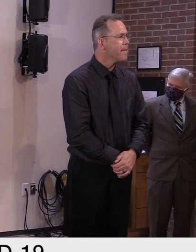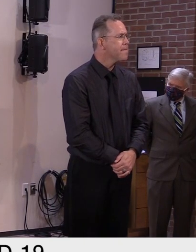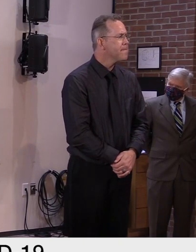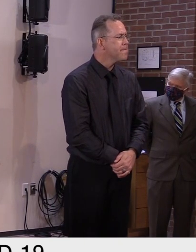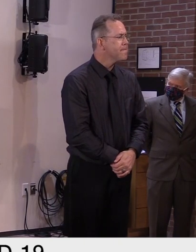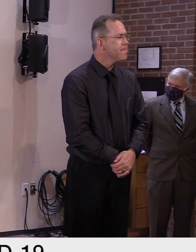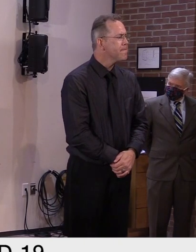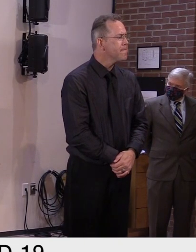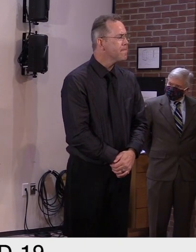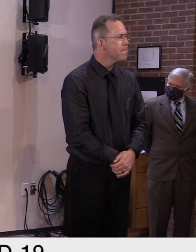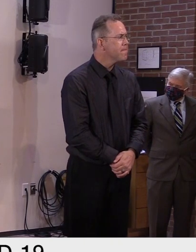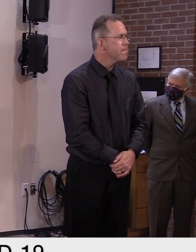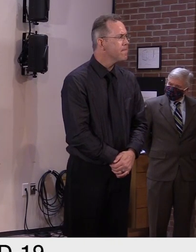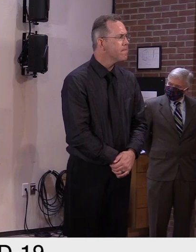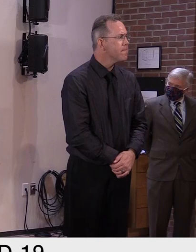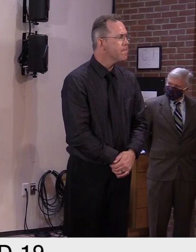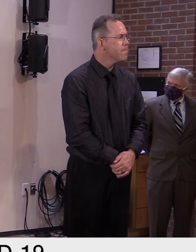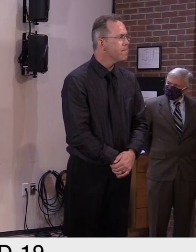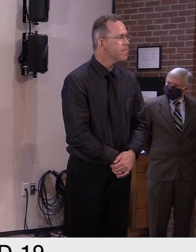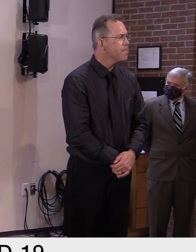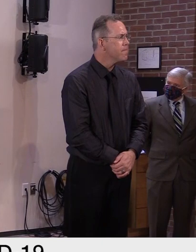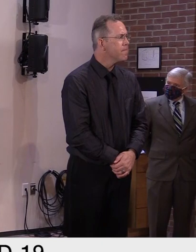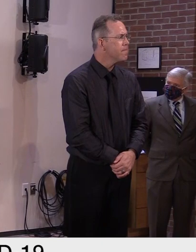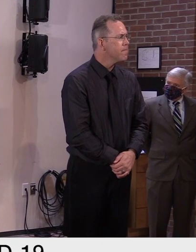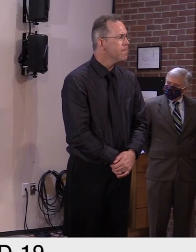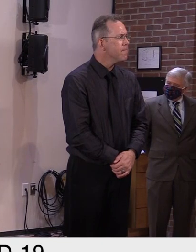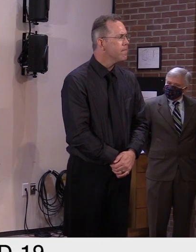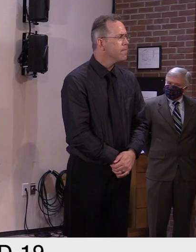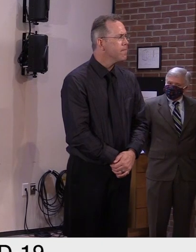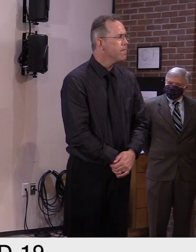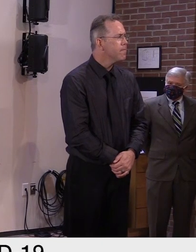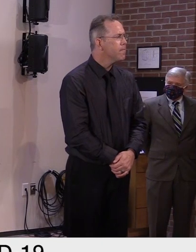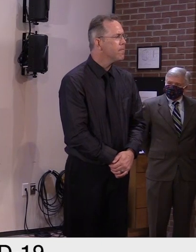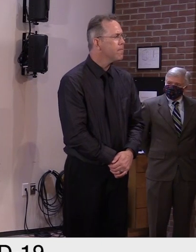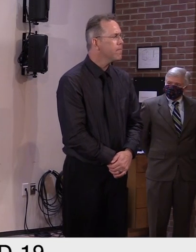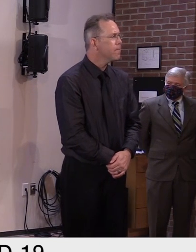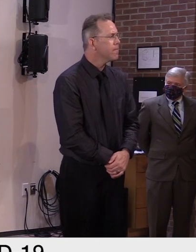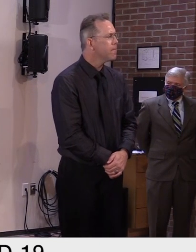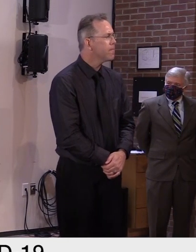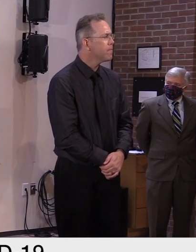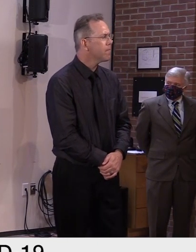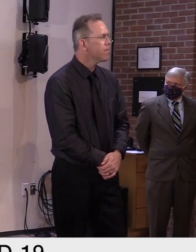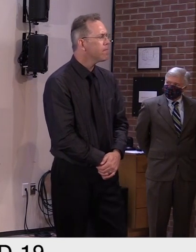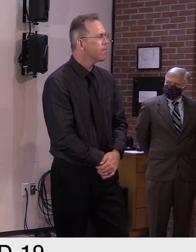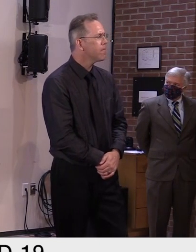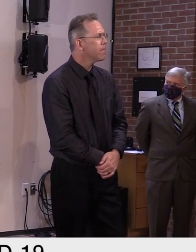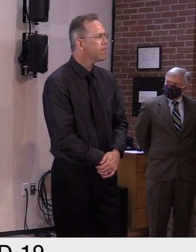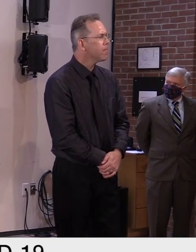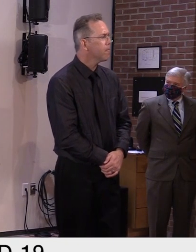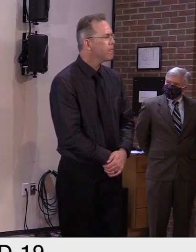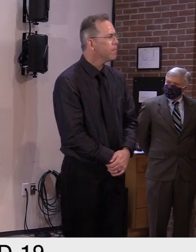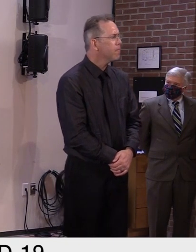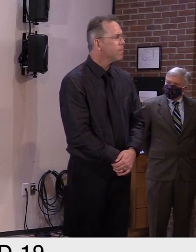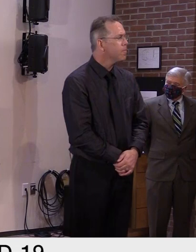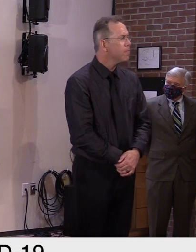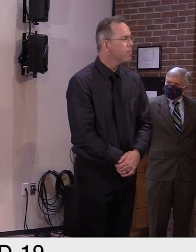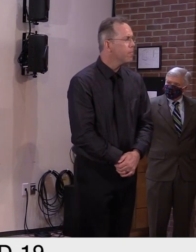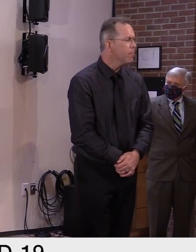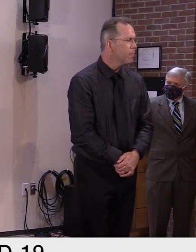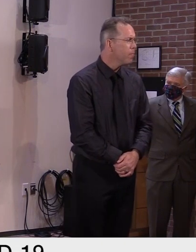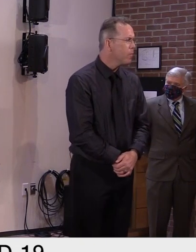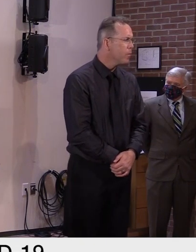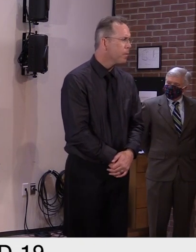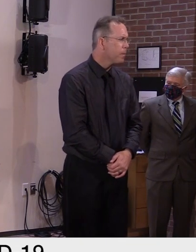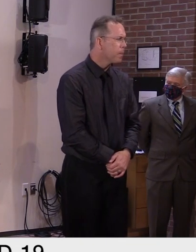seen more than a 25% increase in COVID cases in the last 2 weeks compared to the 2 weeks before. And then a Johns